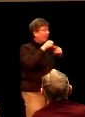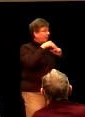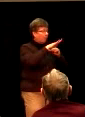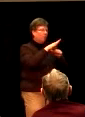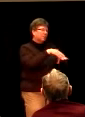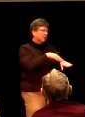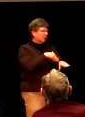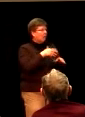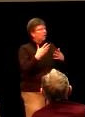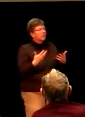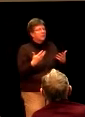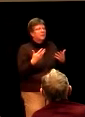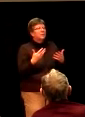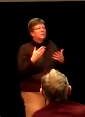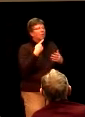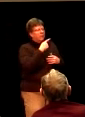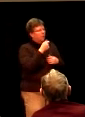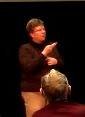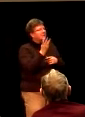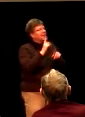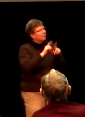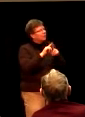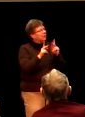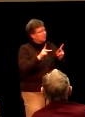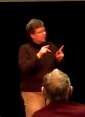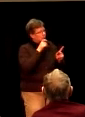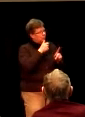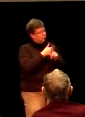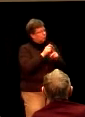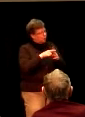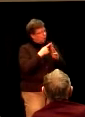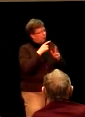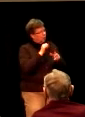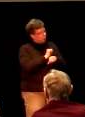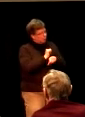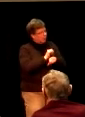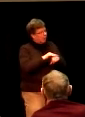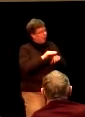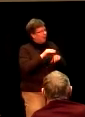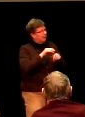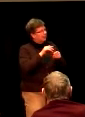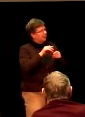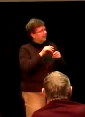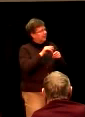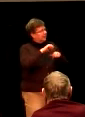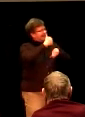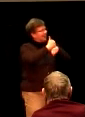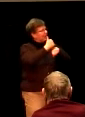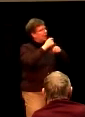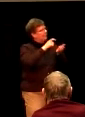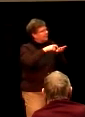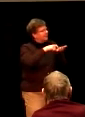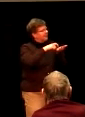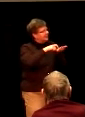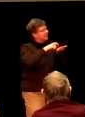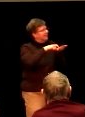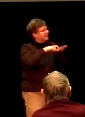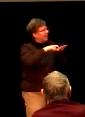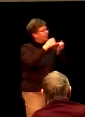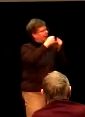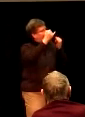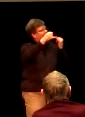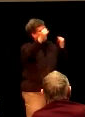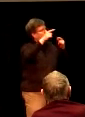Franklin. And so there were several different people who started working on getting telegraph networks together to send in